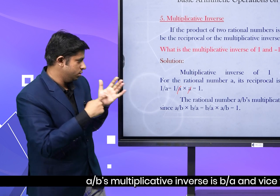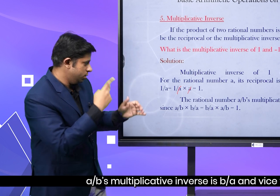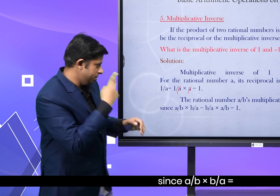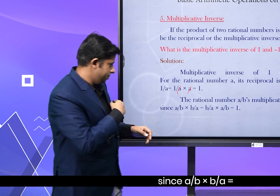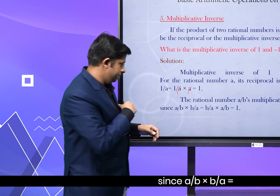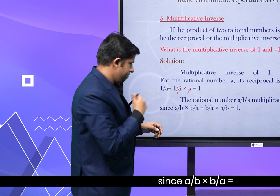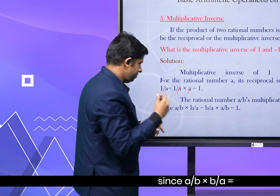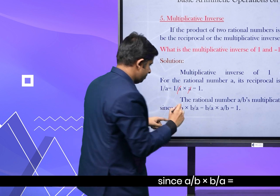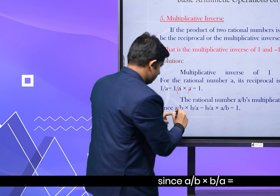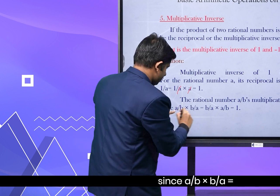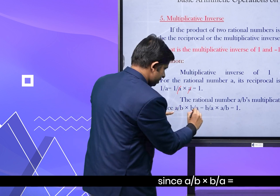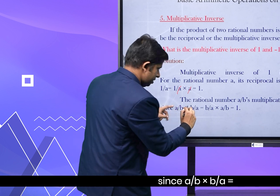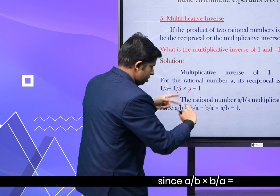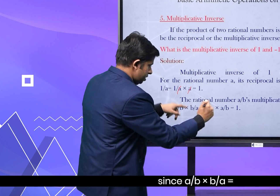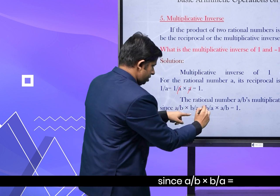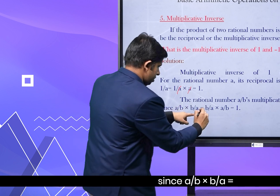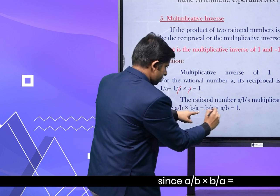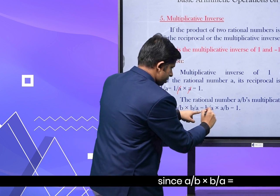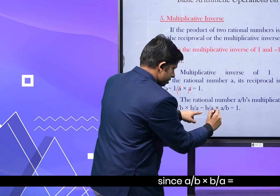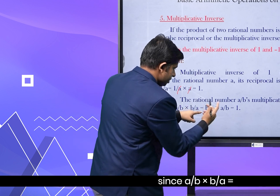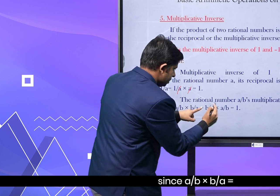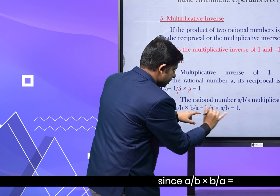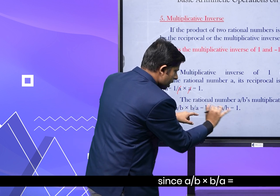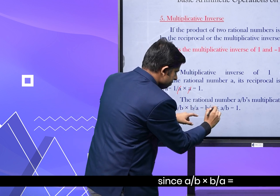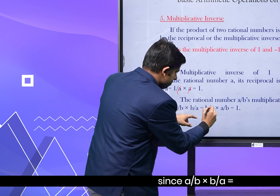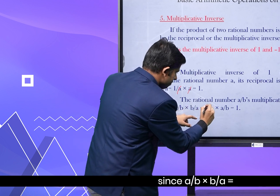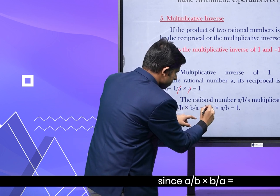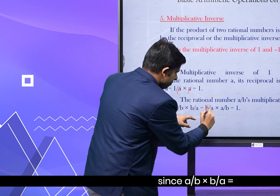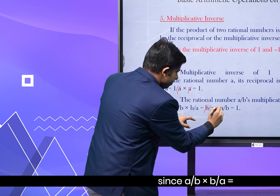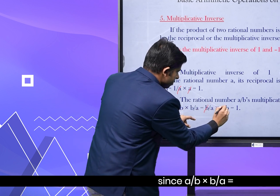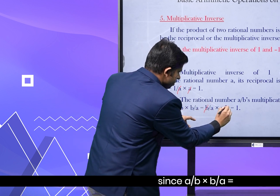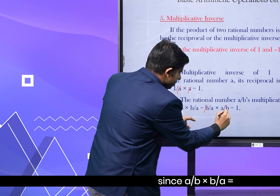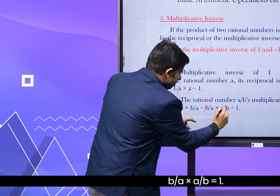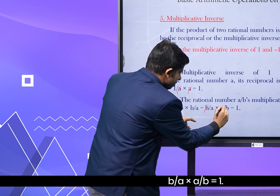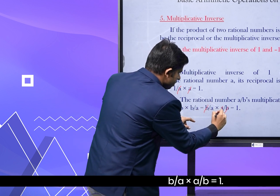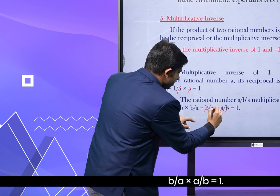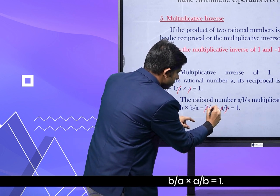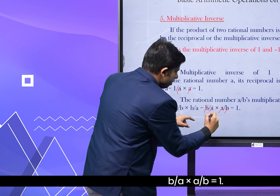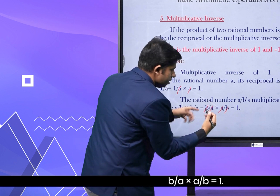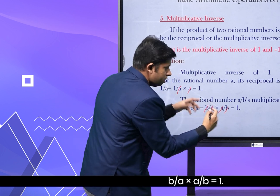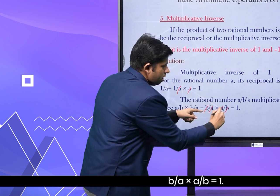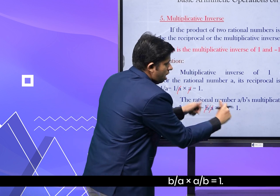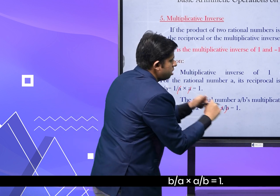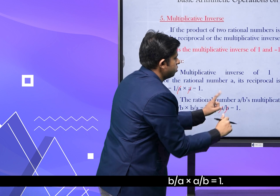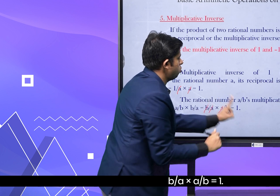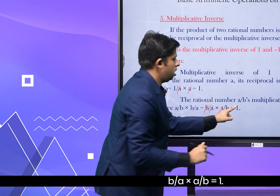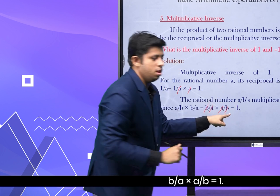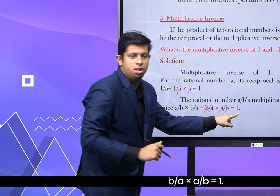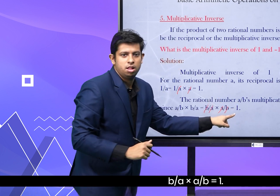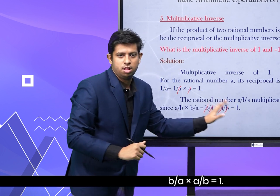versa, since a by b into b by a is equal to b by a into a by b. Everything gets cancelled out and